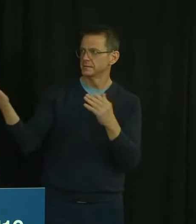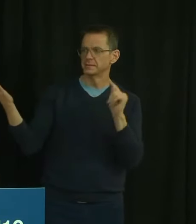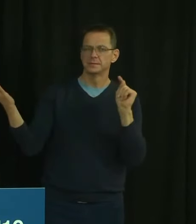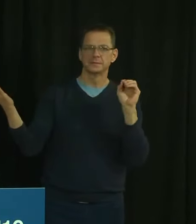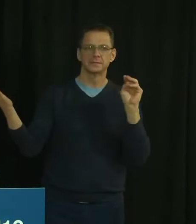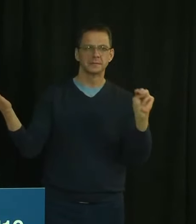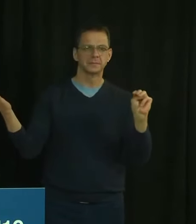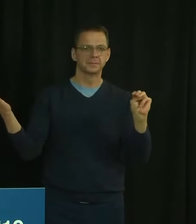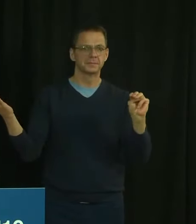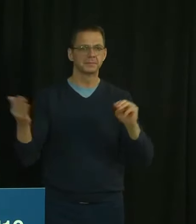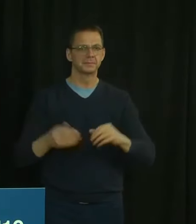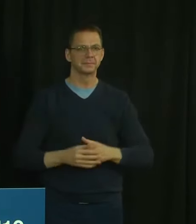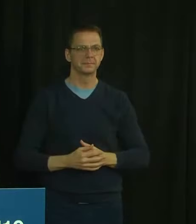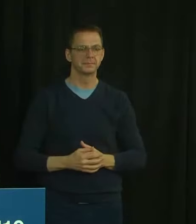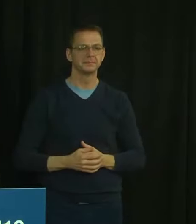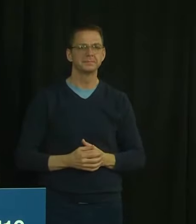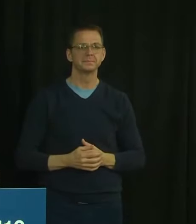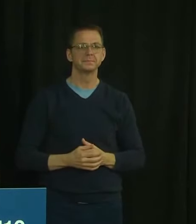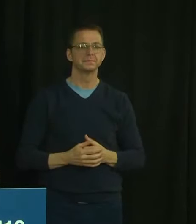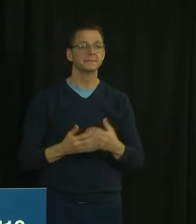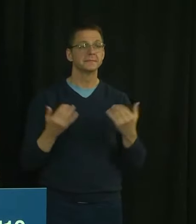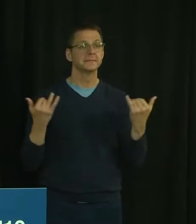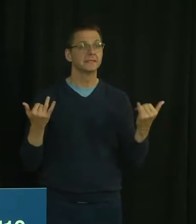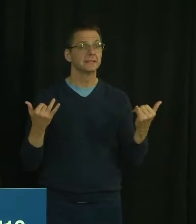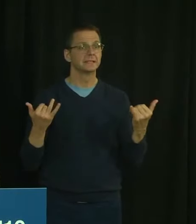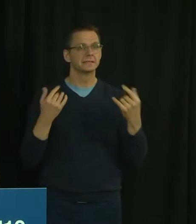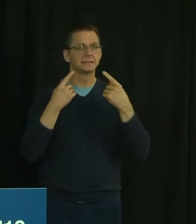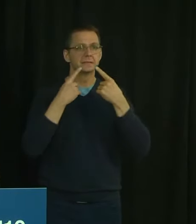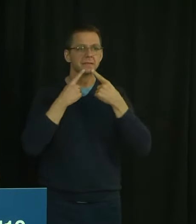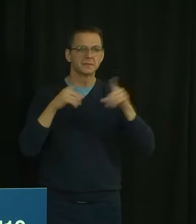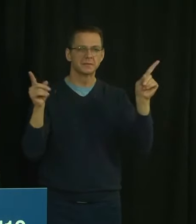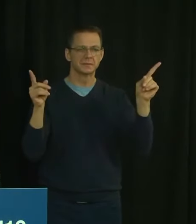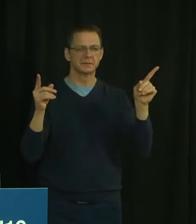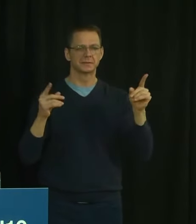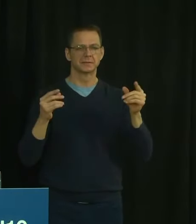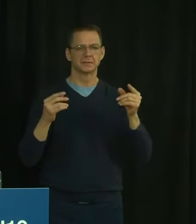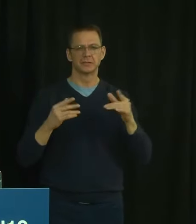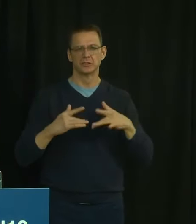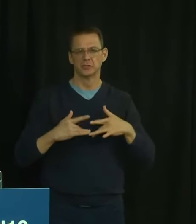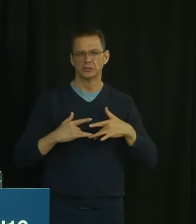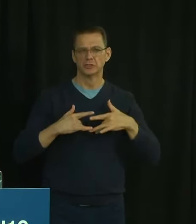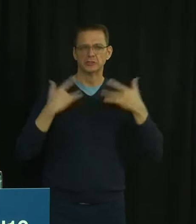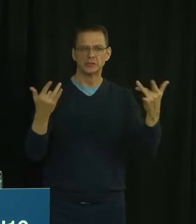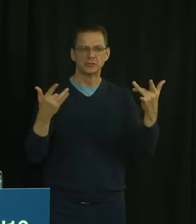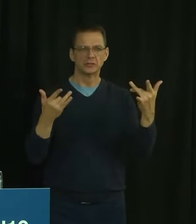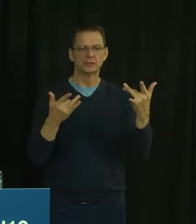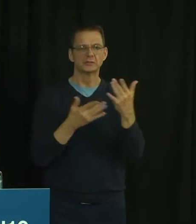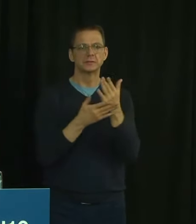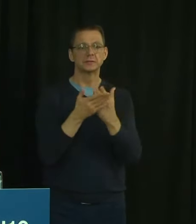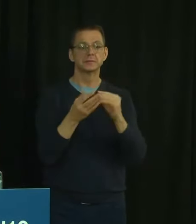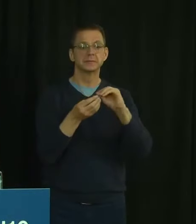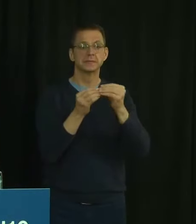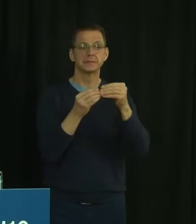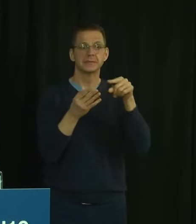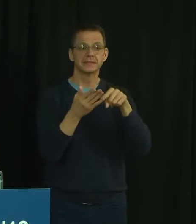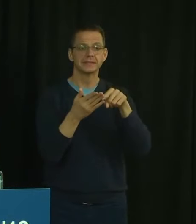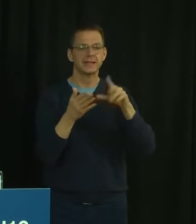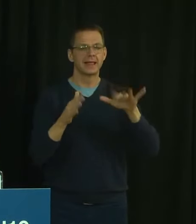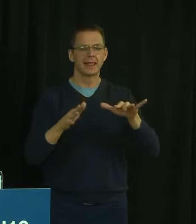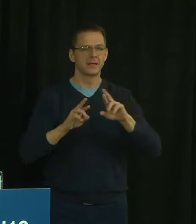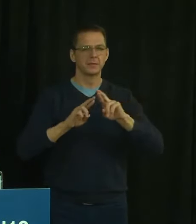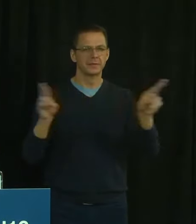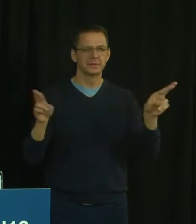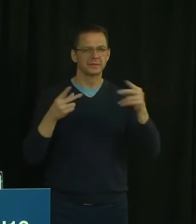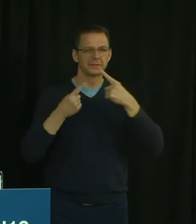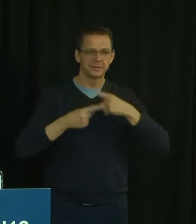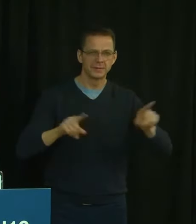We are a bit earlier than usual, so I do not have all of our standard numbers. However, the website will be updated at 3:30 today with all